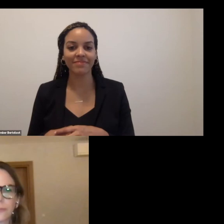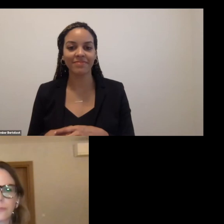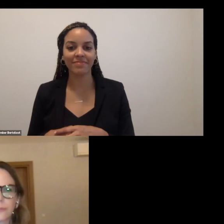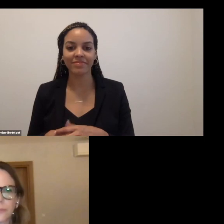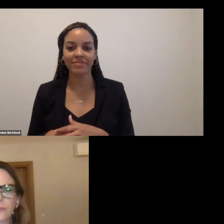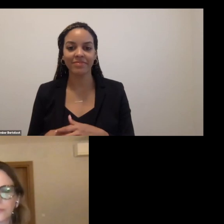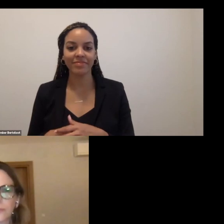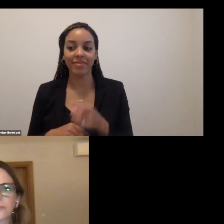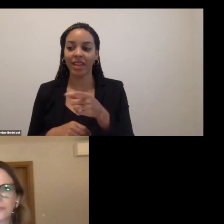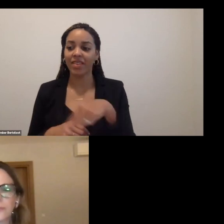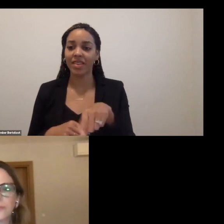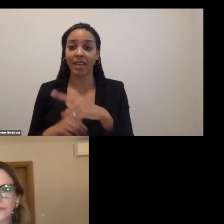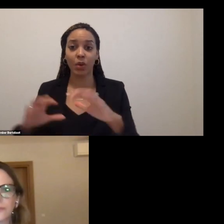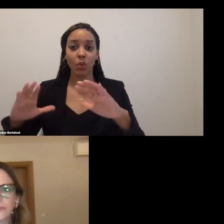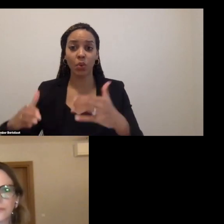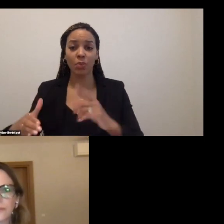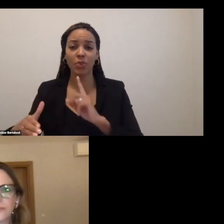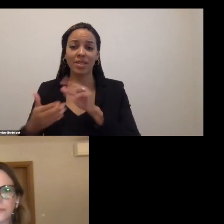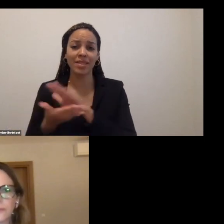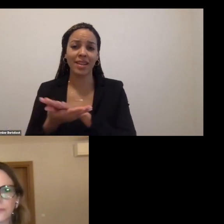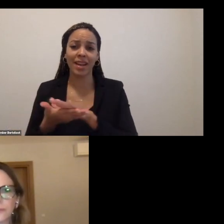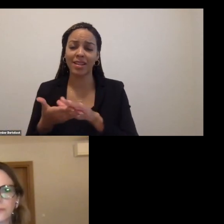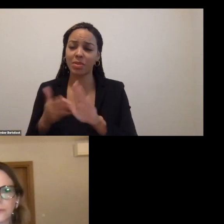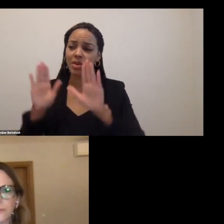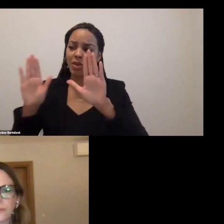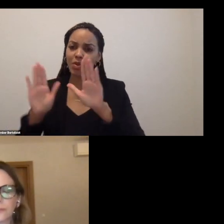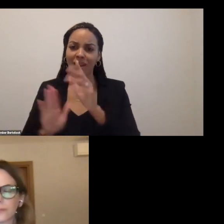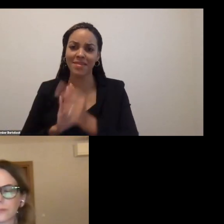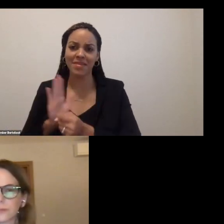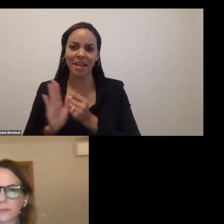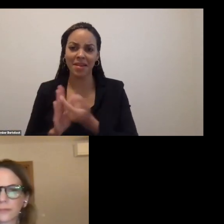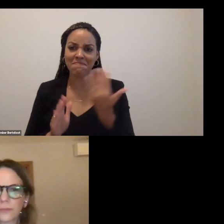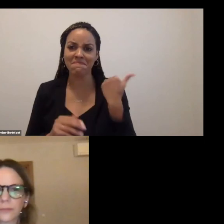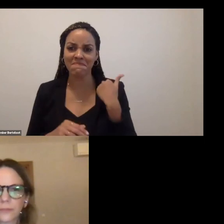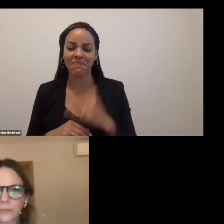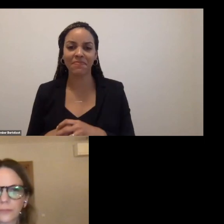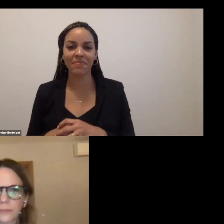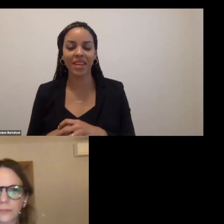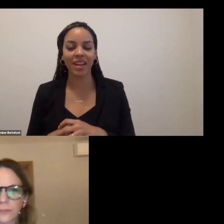were really nice. It was a great time. Then